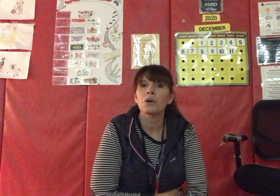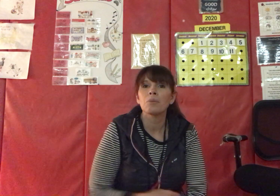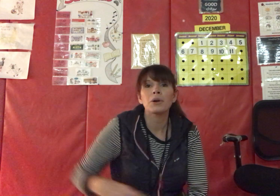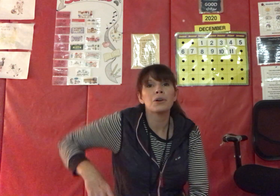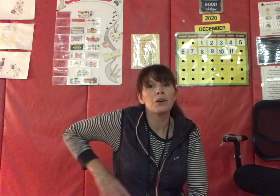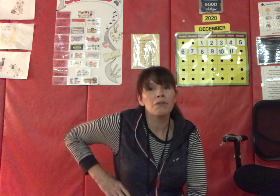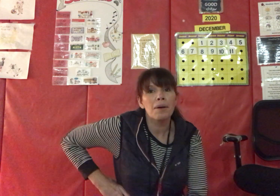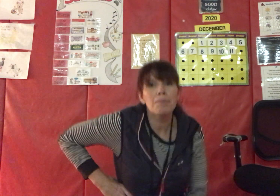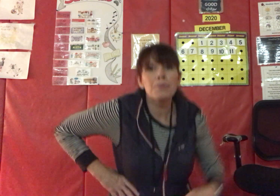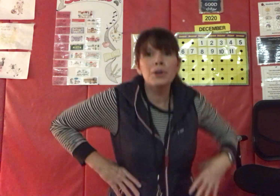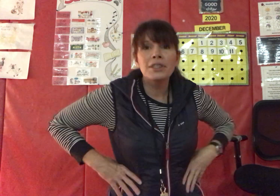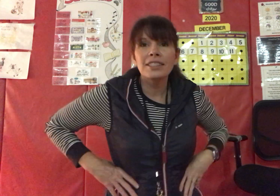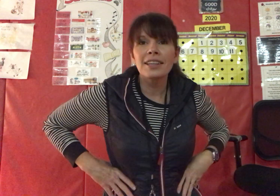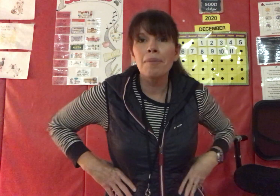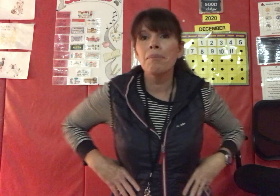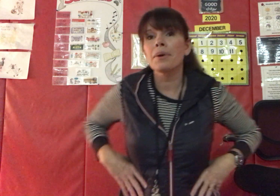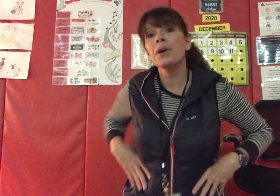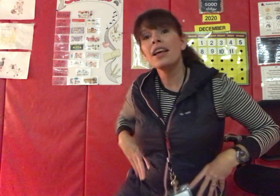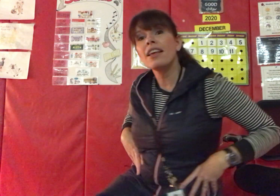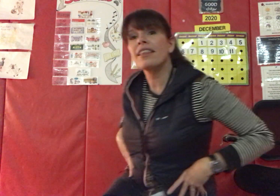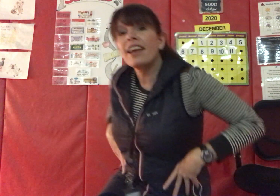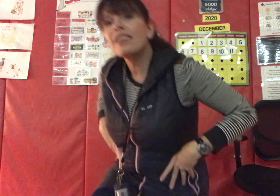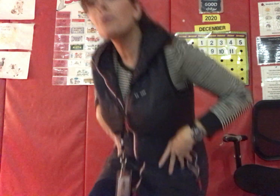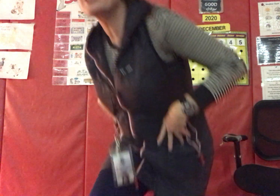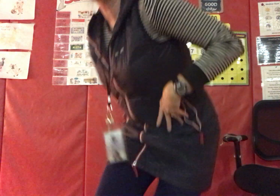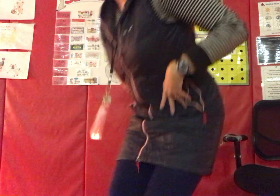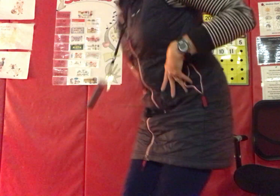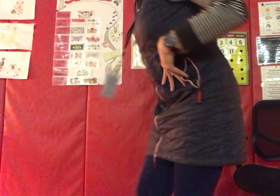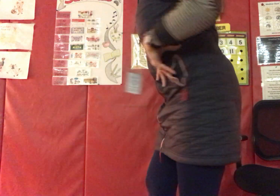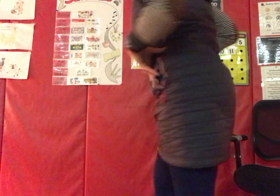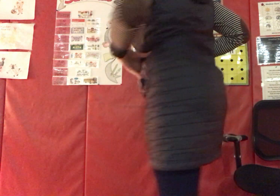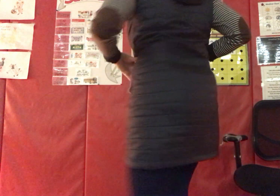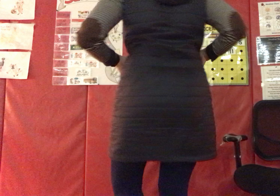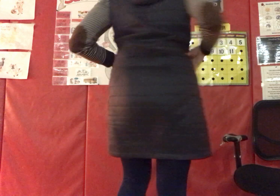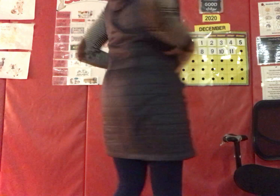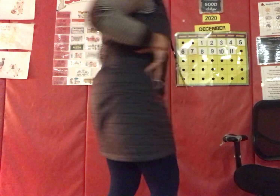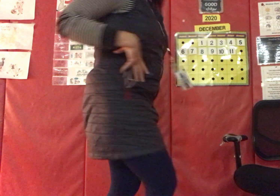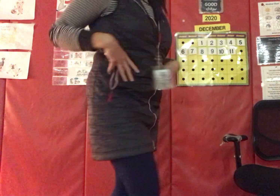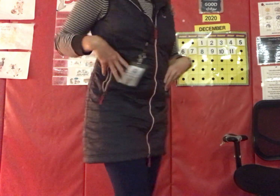October, November, December. Then we turn around.